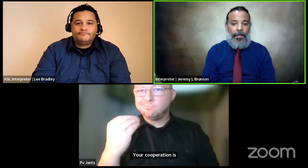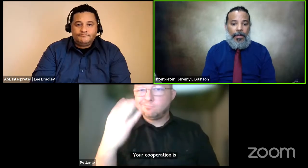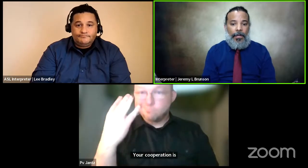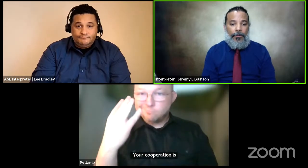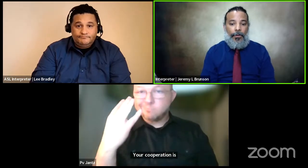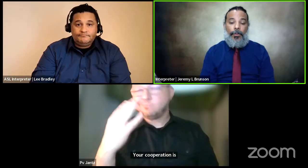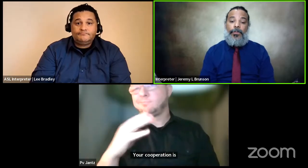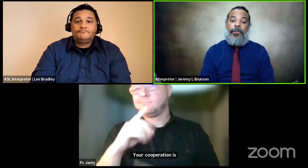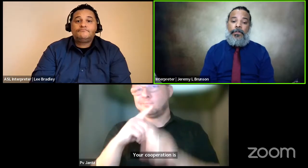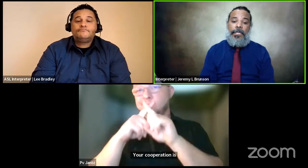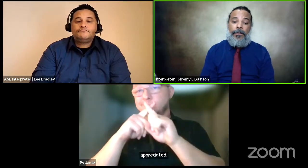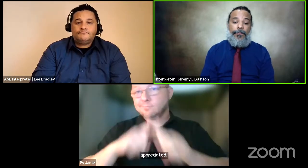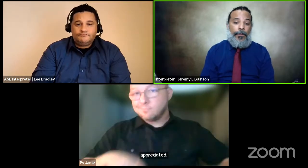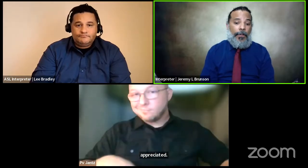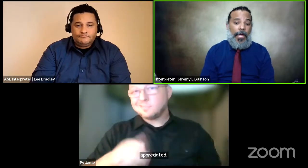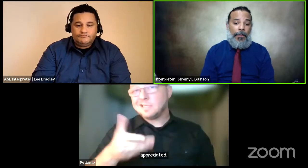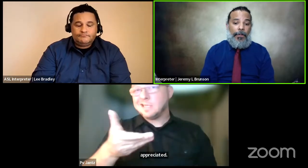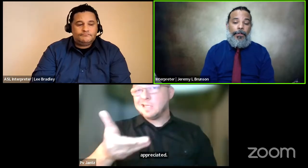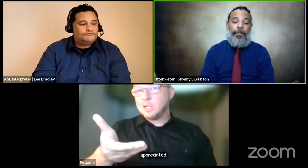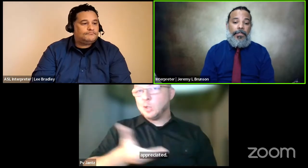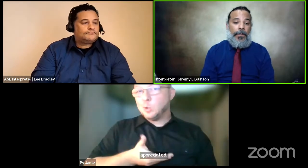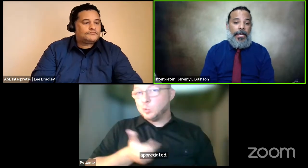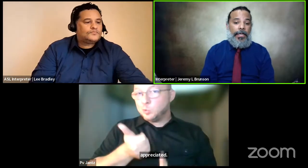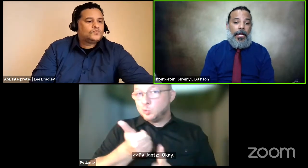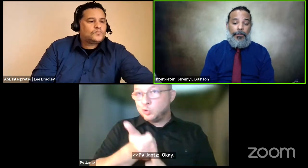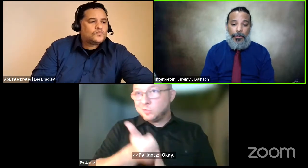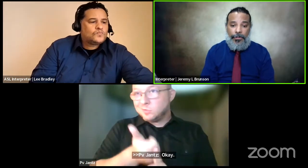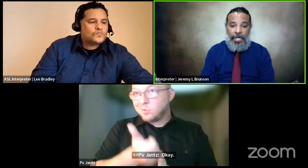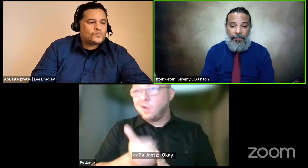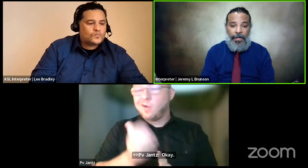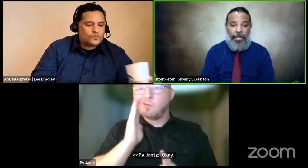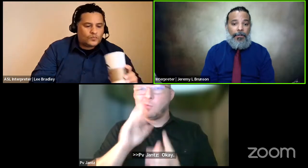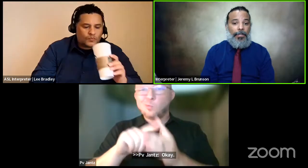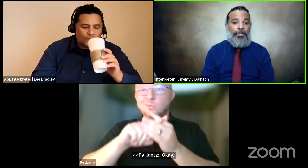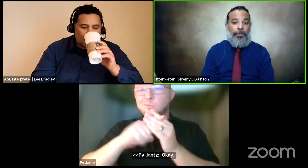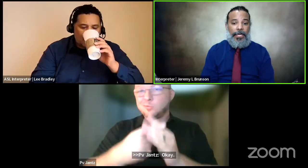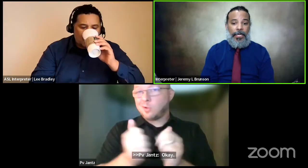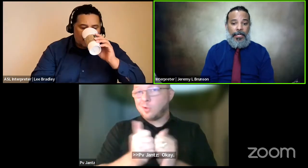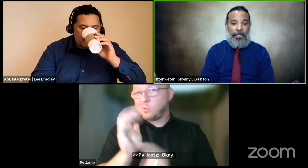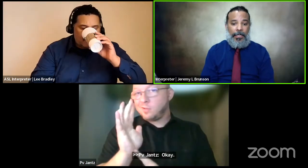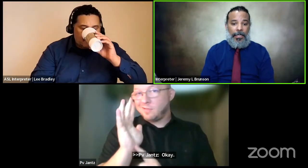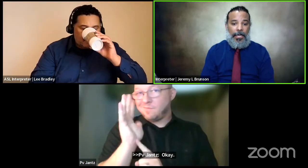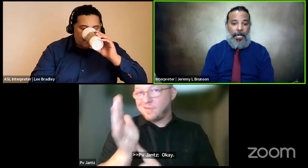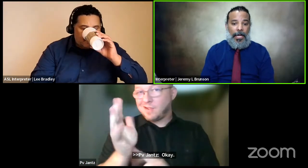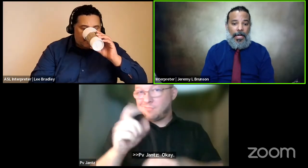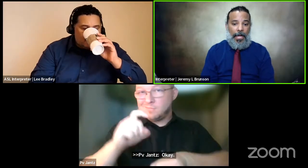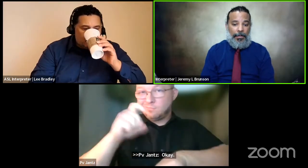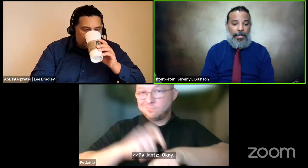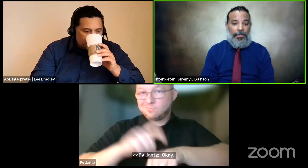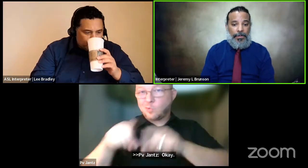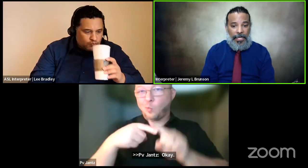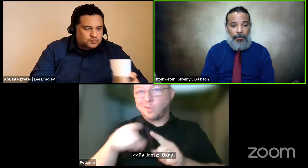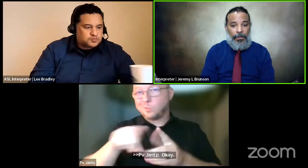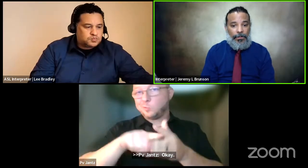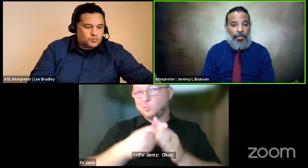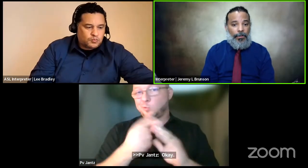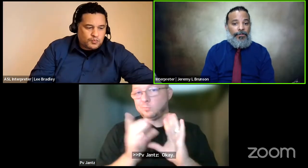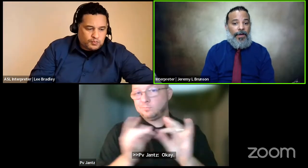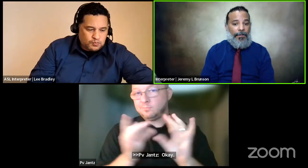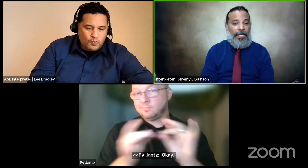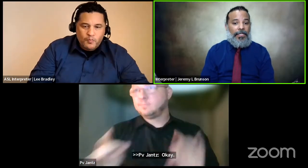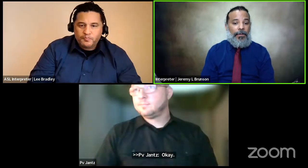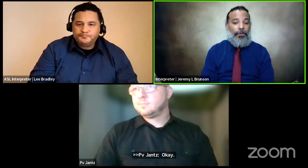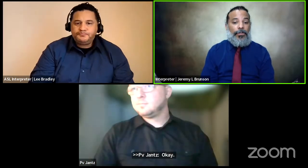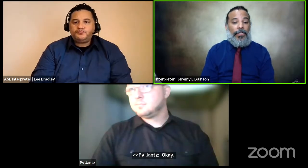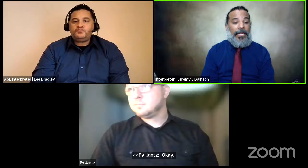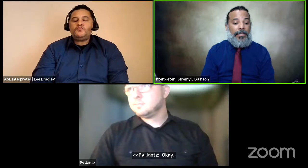Okay. The person who's here for public comment, please go ahead and unmute yourself and come on screen. And like we said, we'll start with